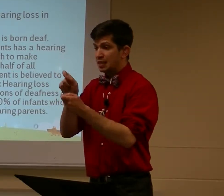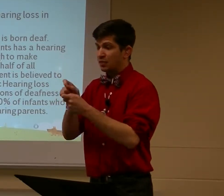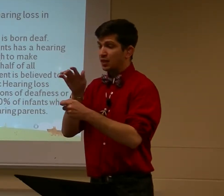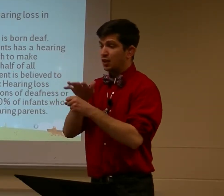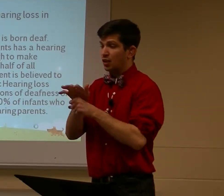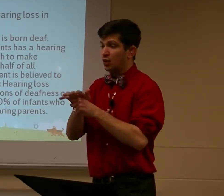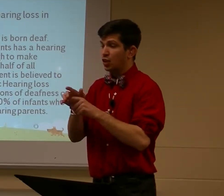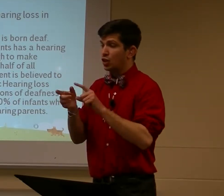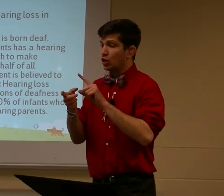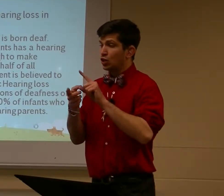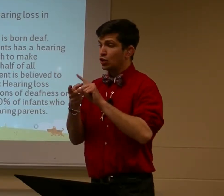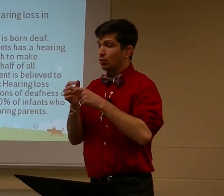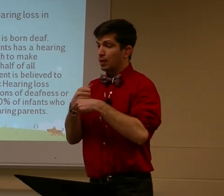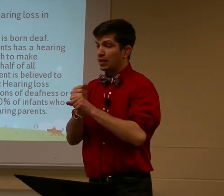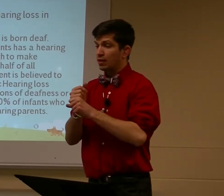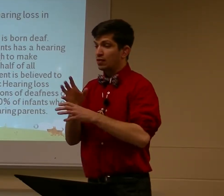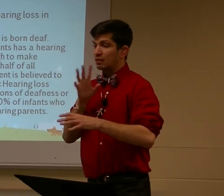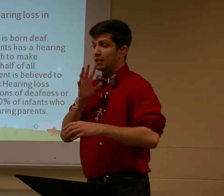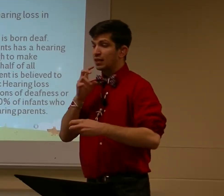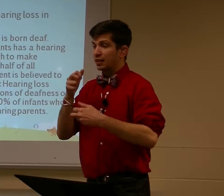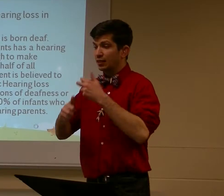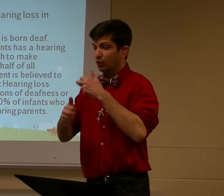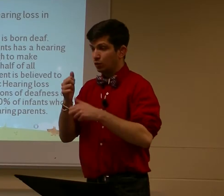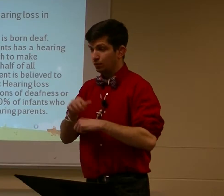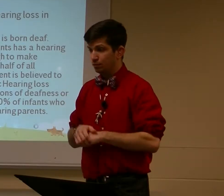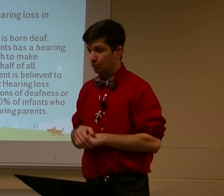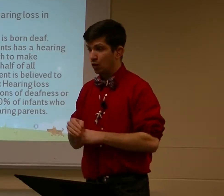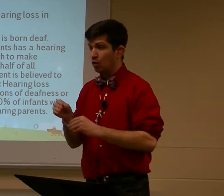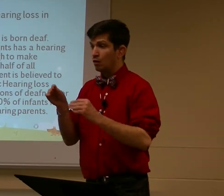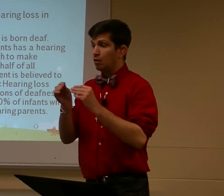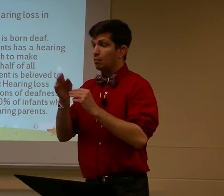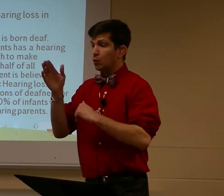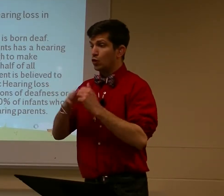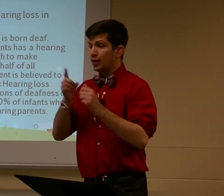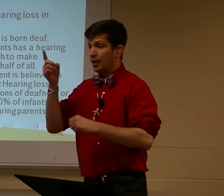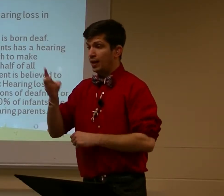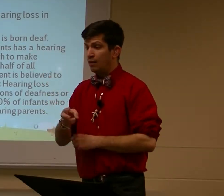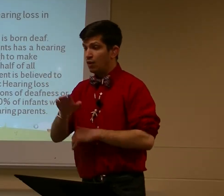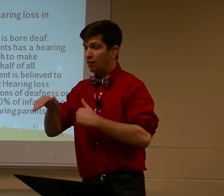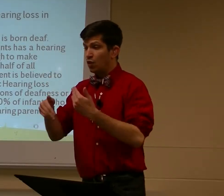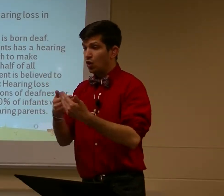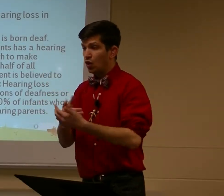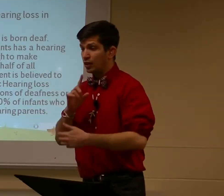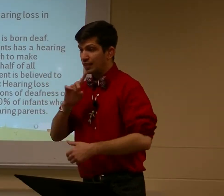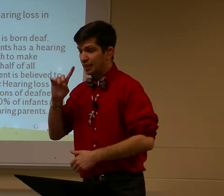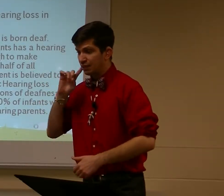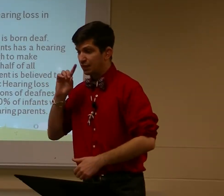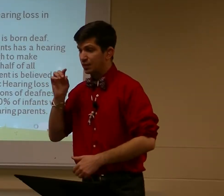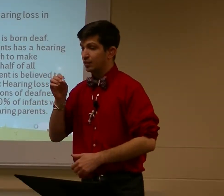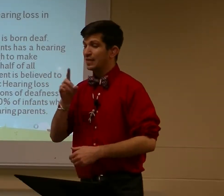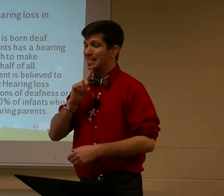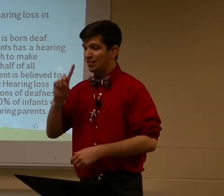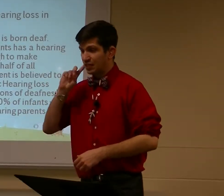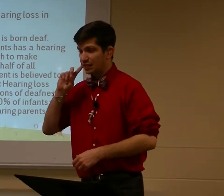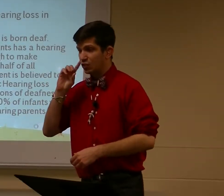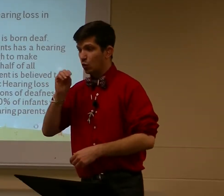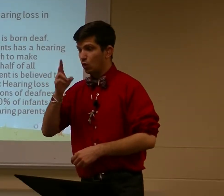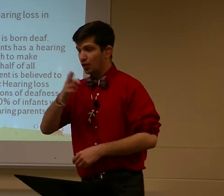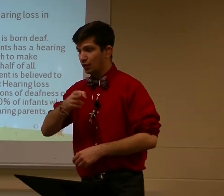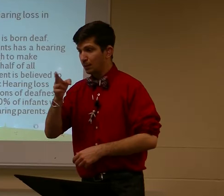significant enough to make the speaking difficult. More than half of all deafness or hearing